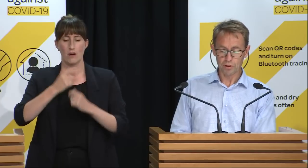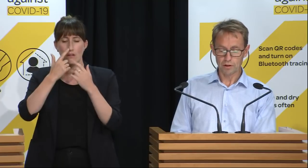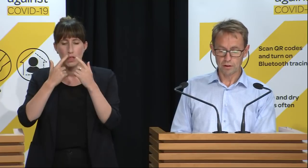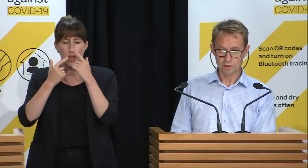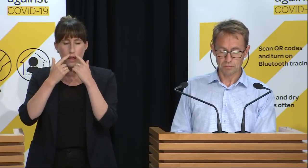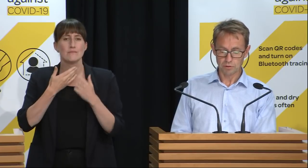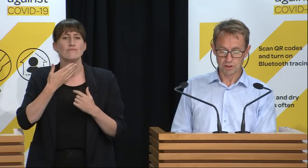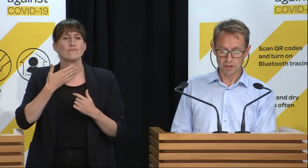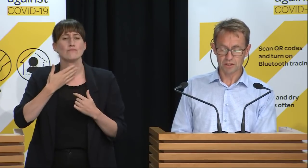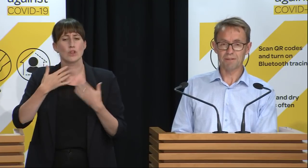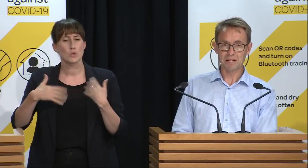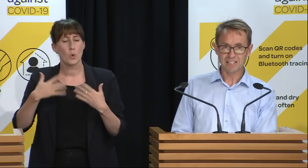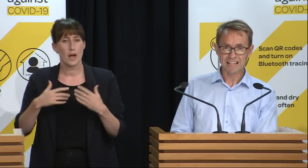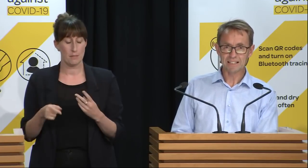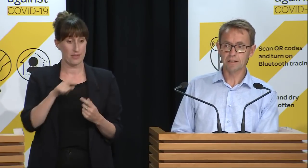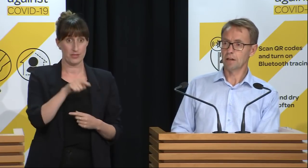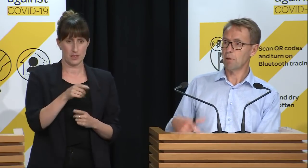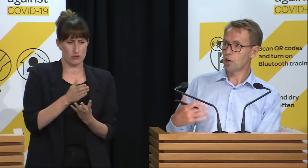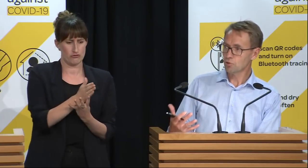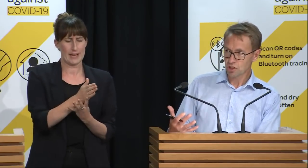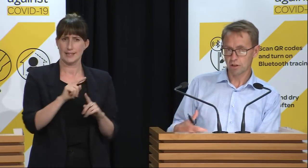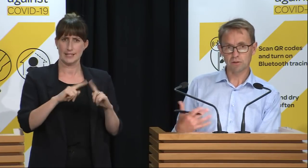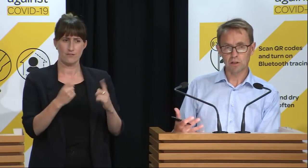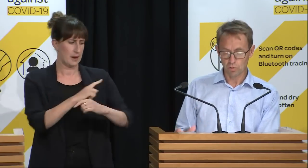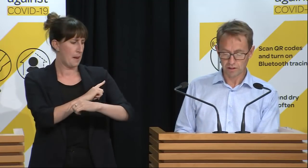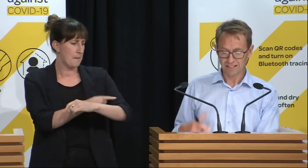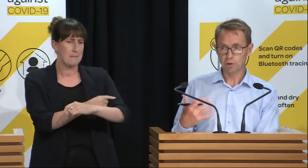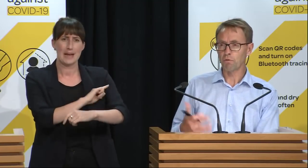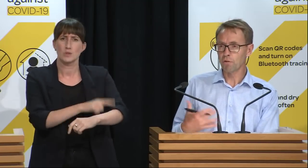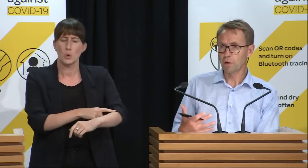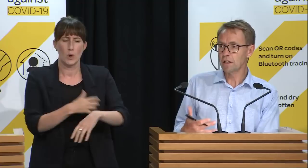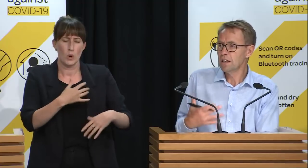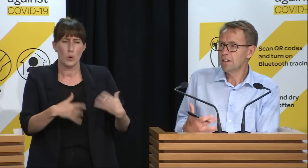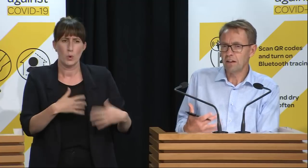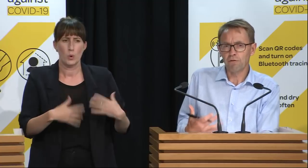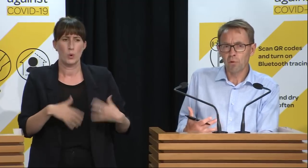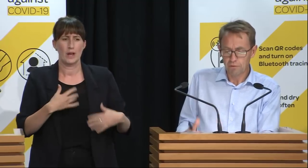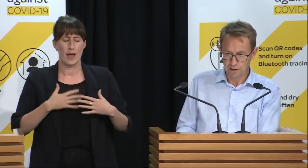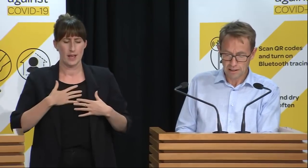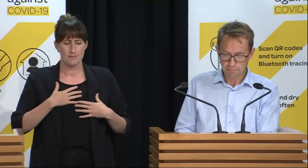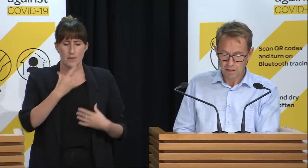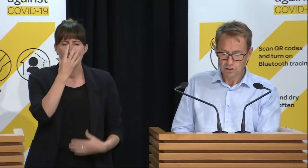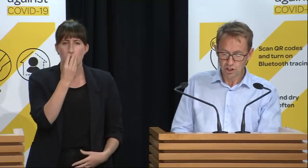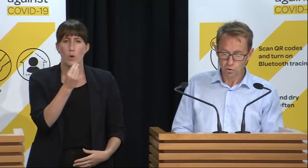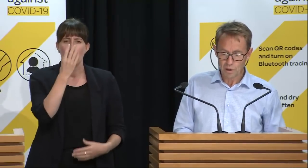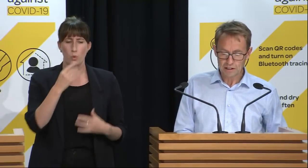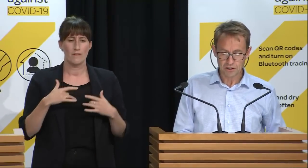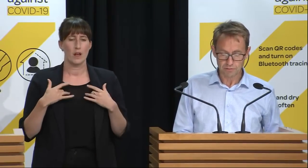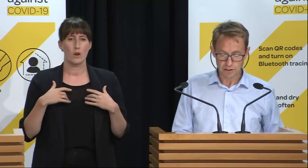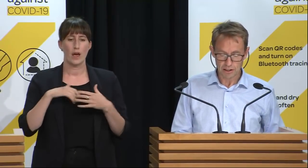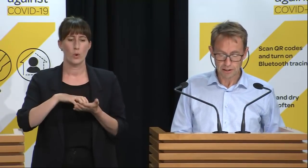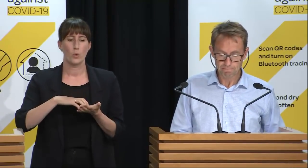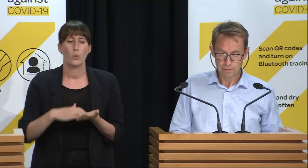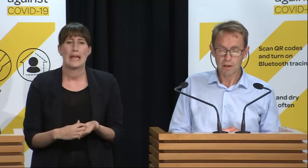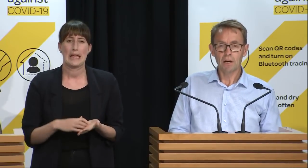people with symptoms such as muscle aches, myalgia as we call it, typical that flu-y feeling, general weakness